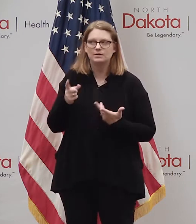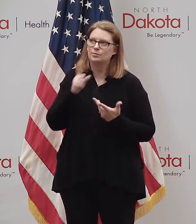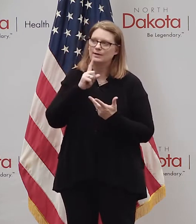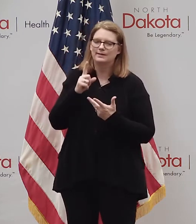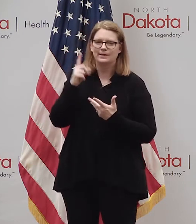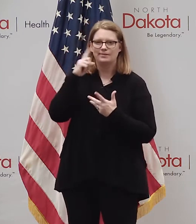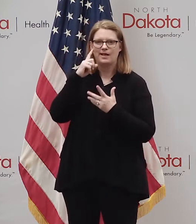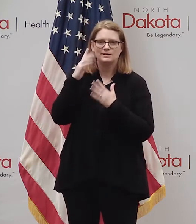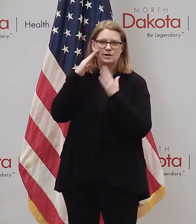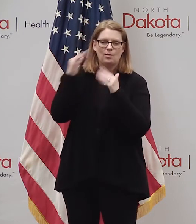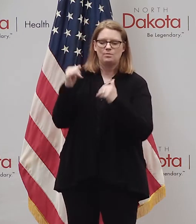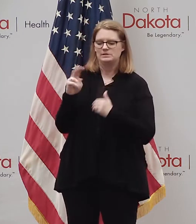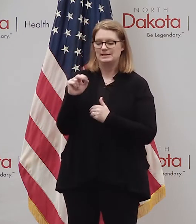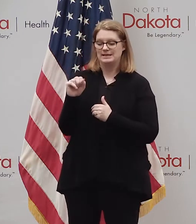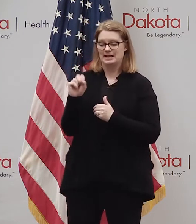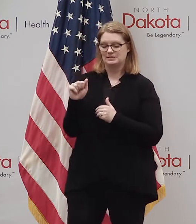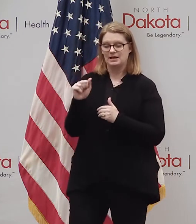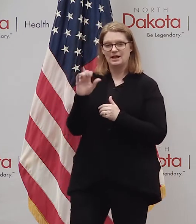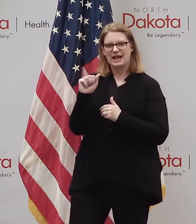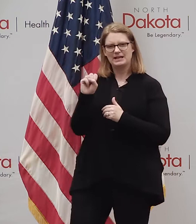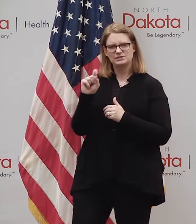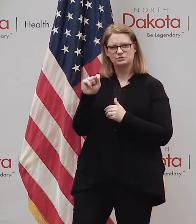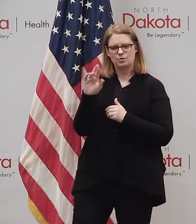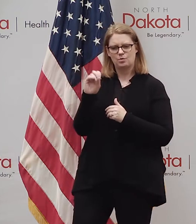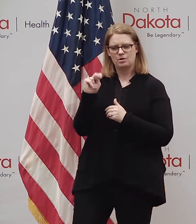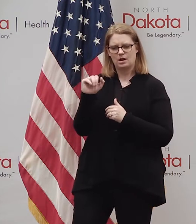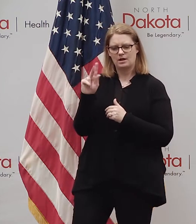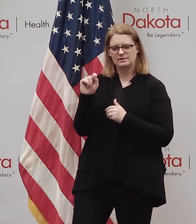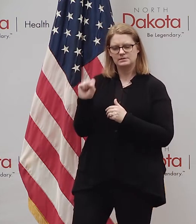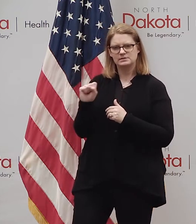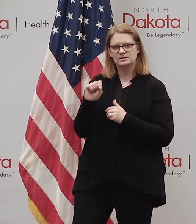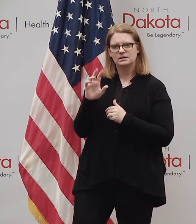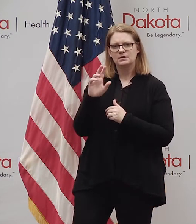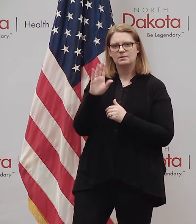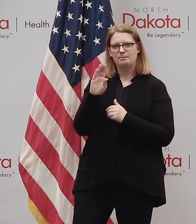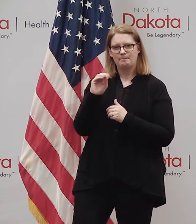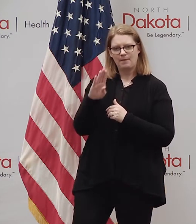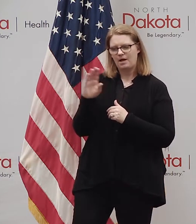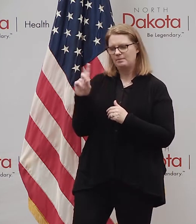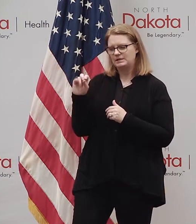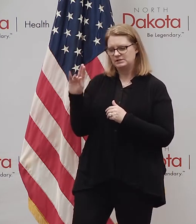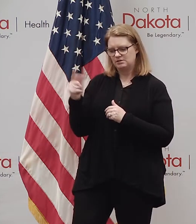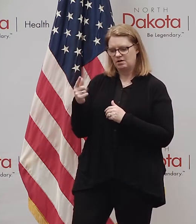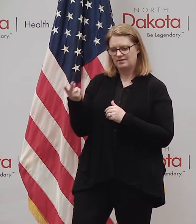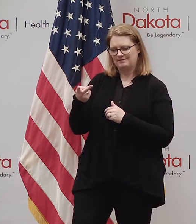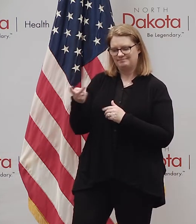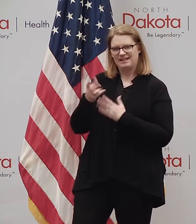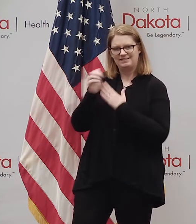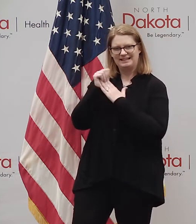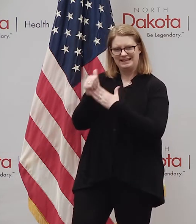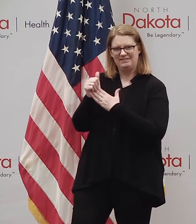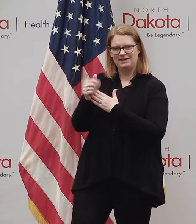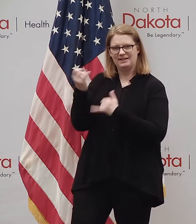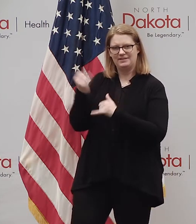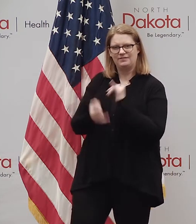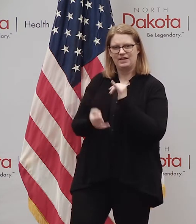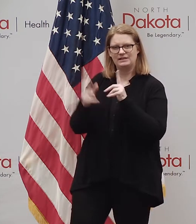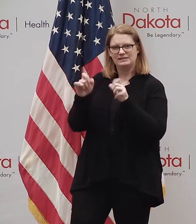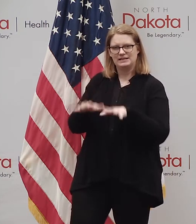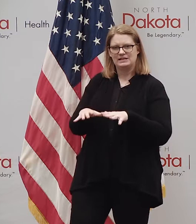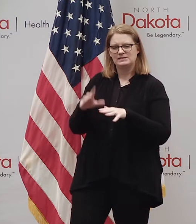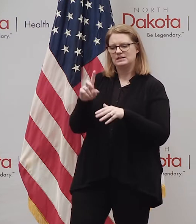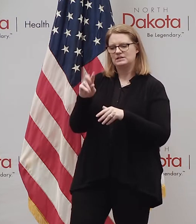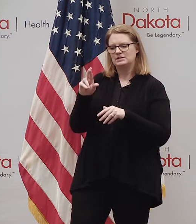will be with the NASA astronauts, Bob Behnken and Doug Hurley, as they lead the Demo 2 mission and the final test flight of the Crew Dragon